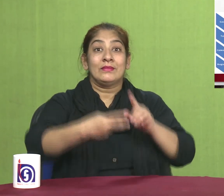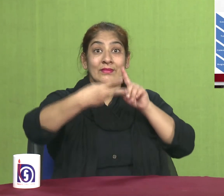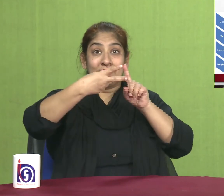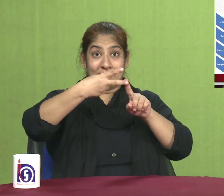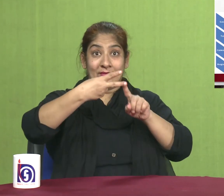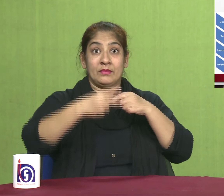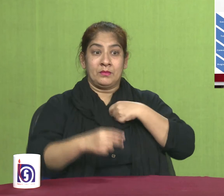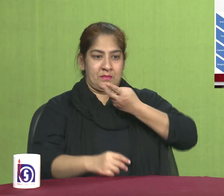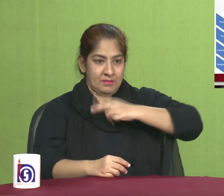The second one is